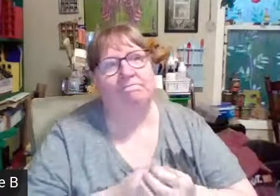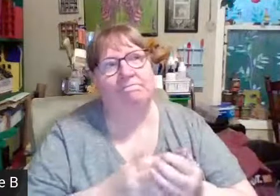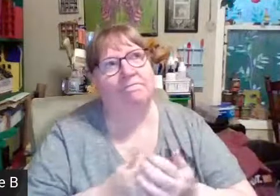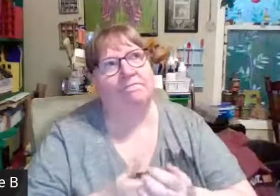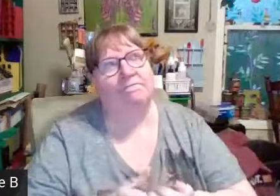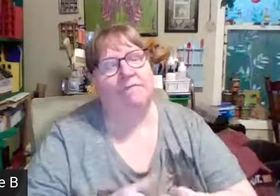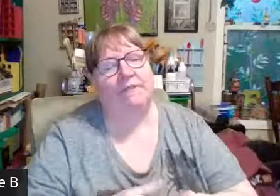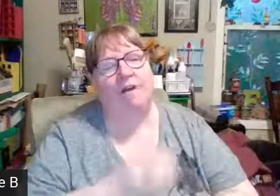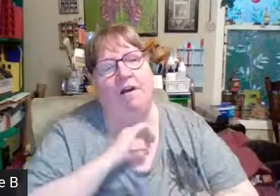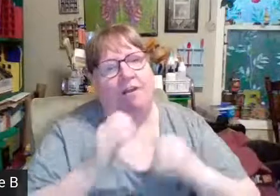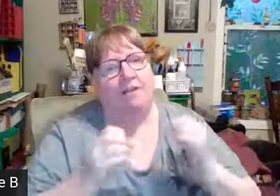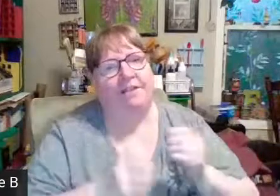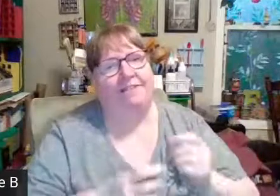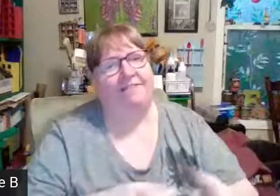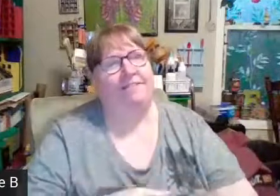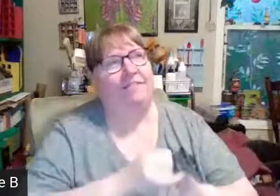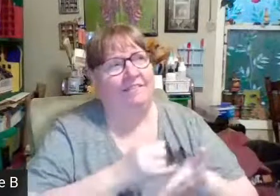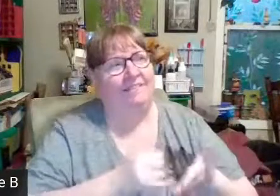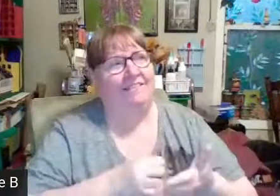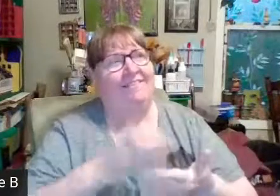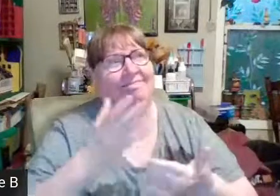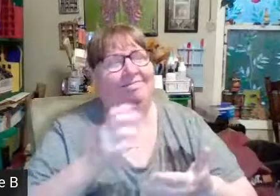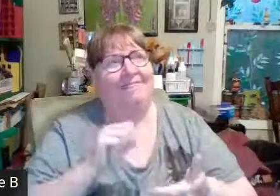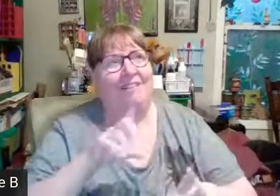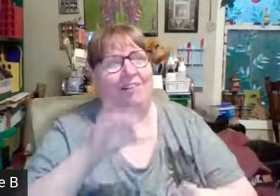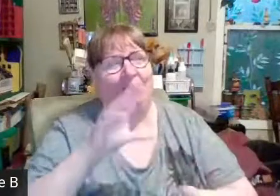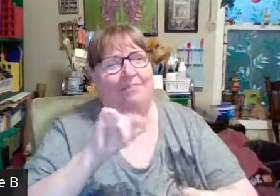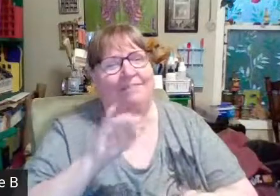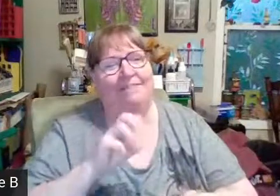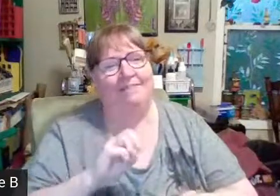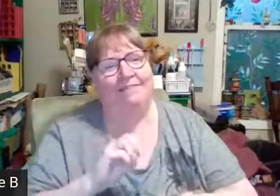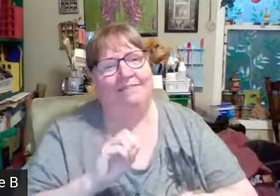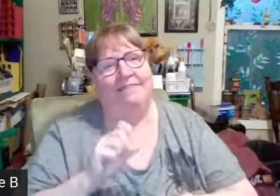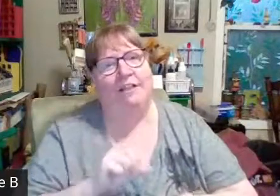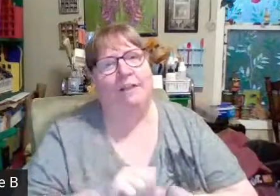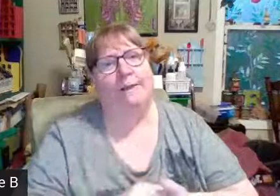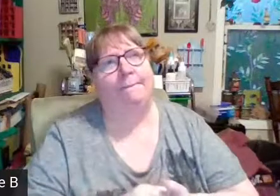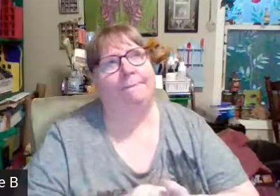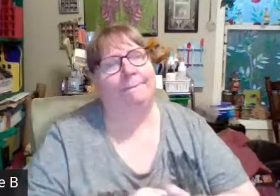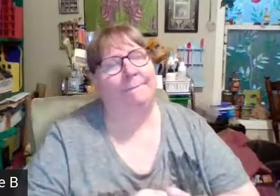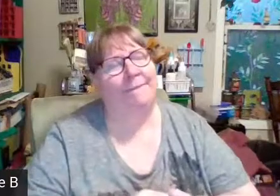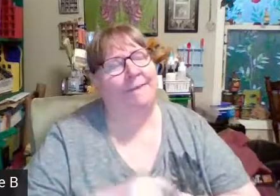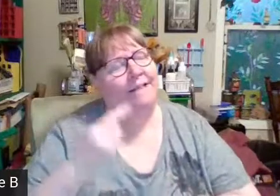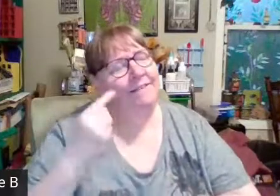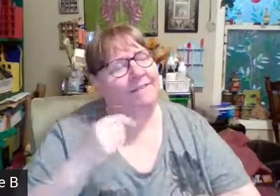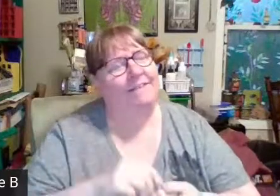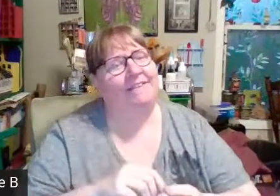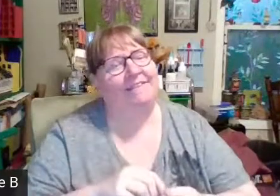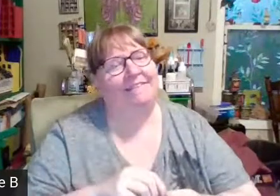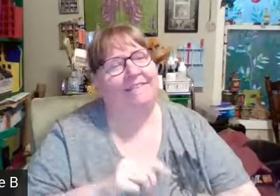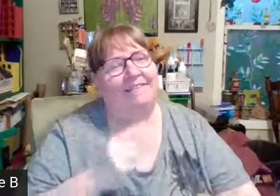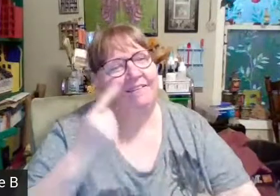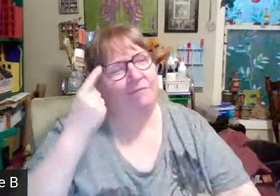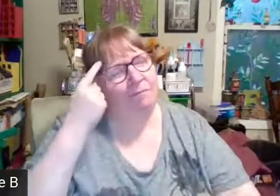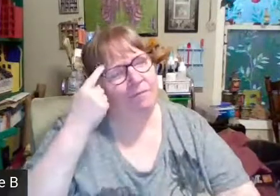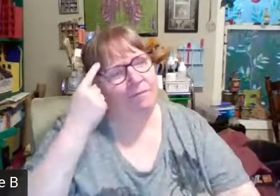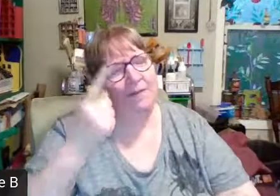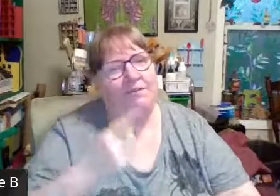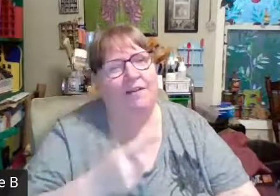artistic styles. So I do stretch it around a bit unless something sticks in my head, like flamingos or animal prints or certain things